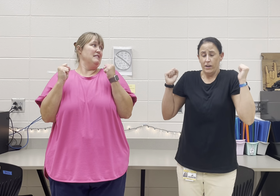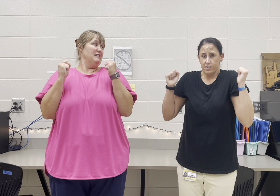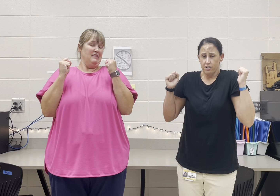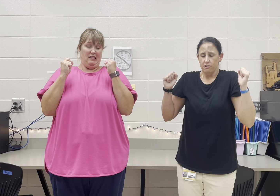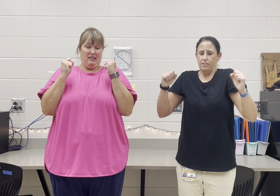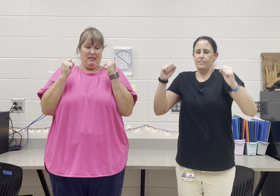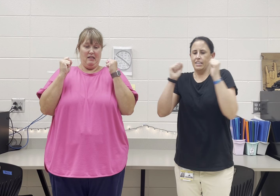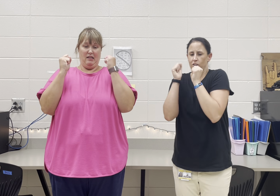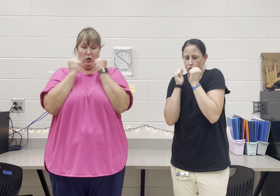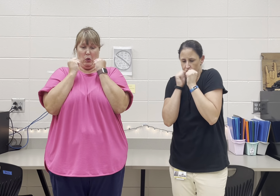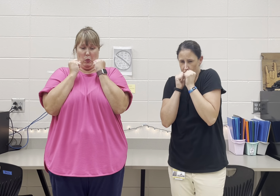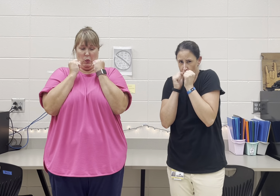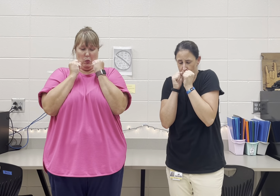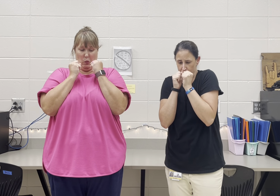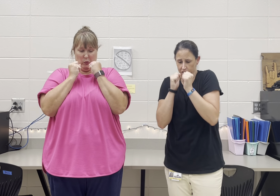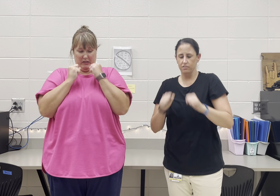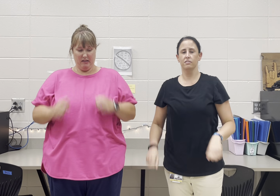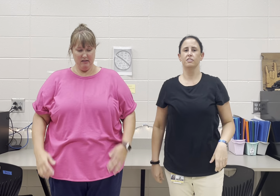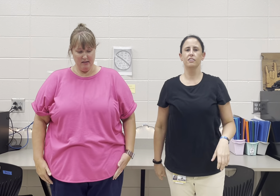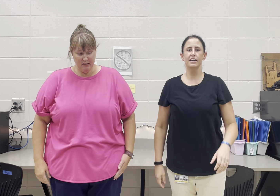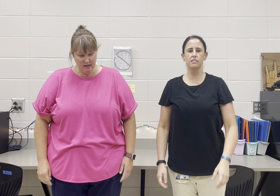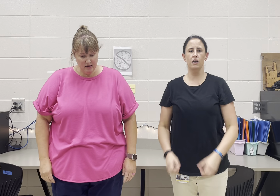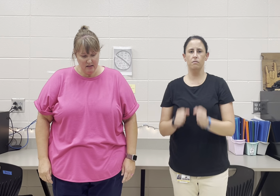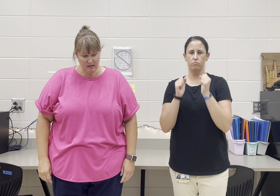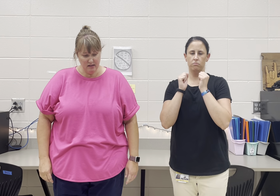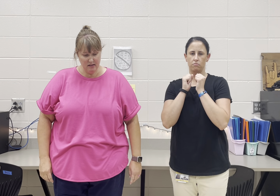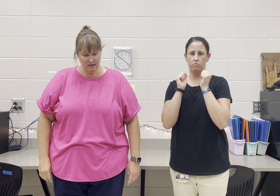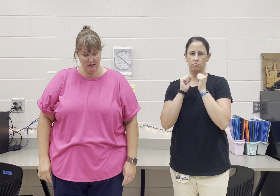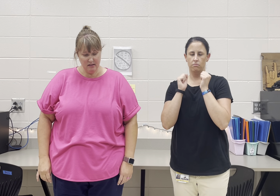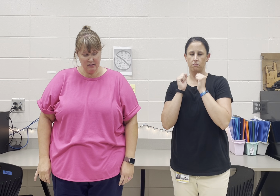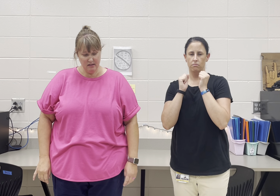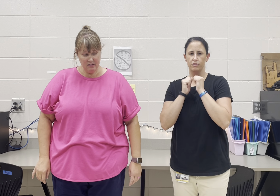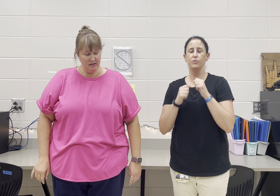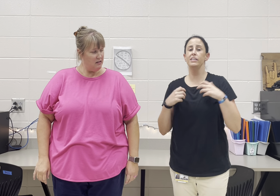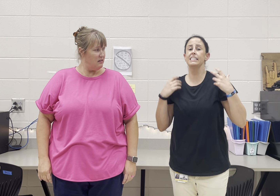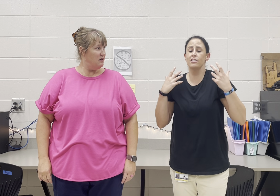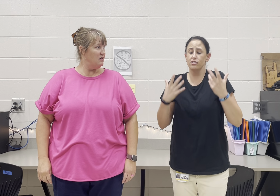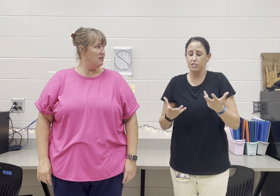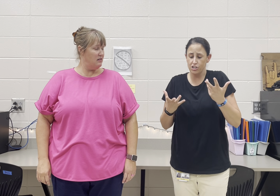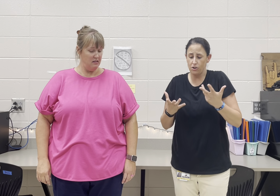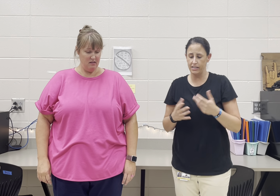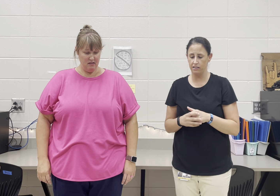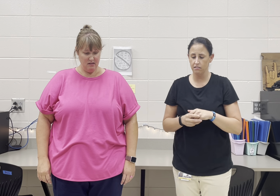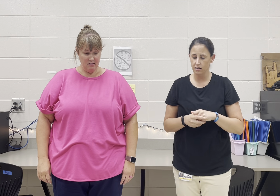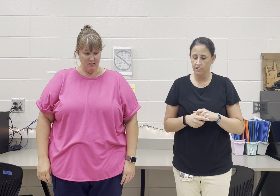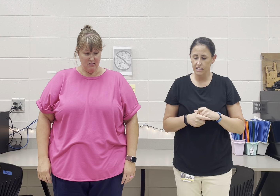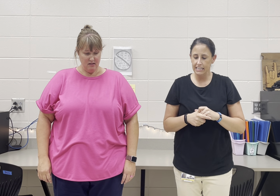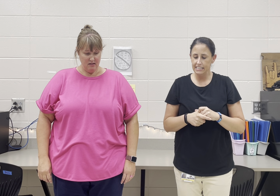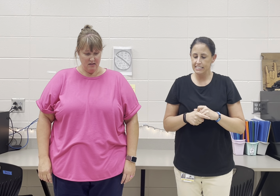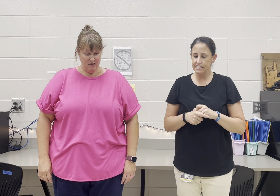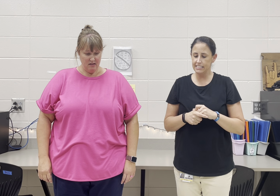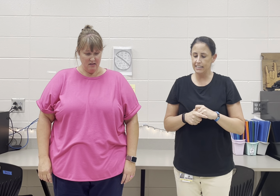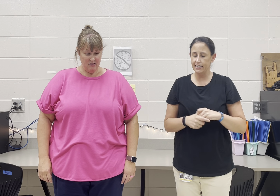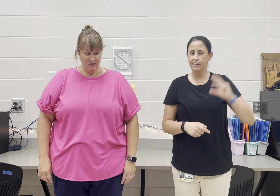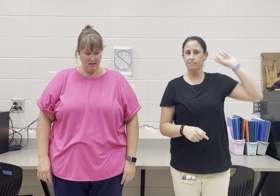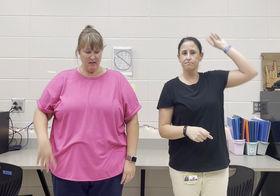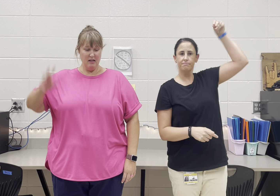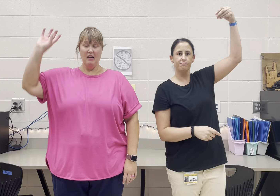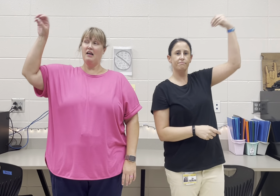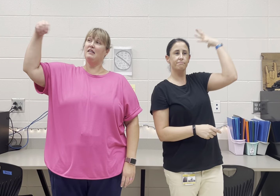winter and then cold. It's not. You need to actually show it. Sunny.